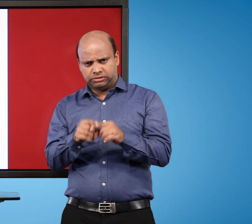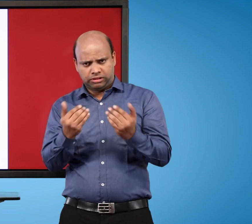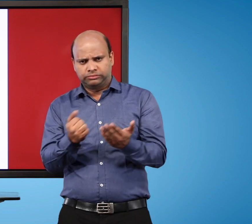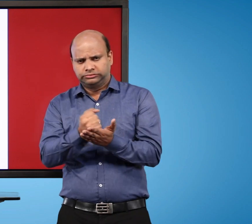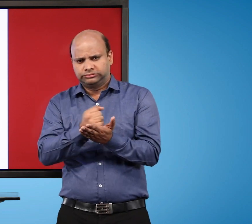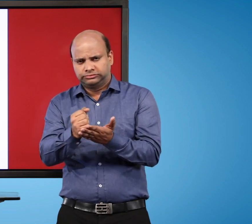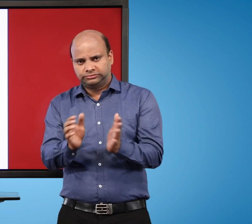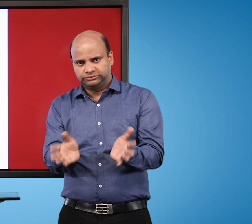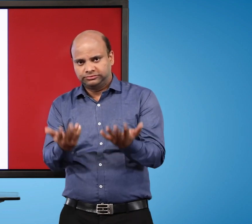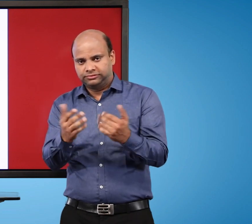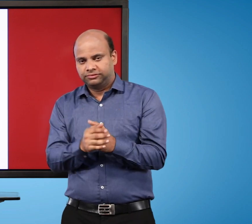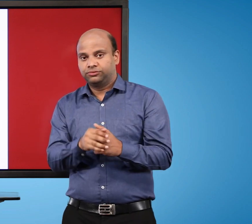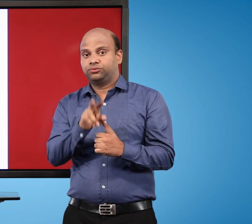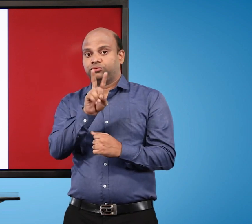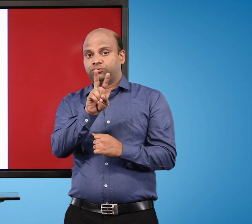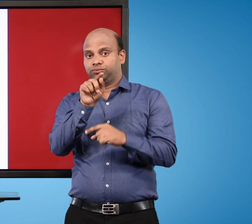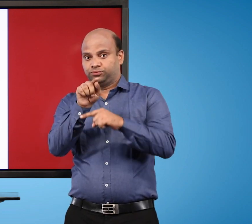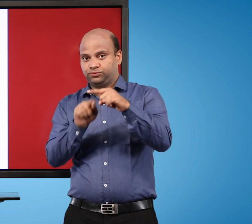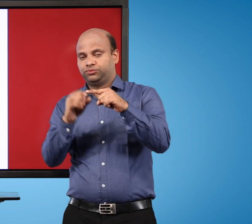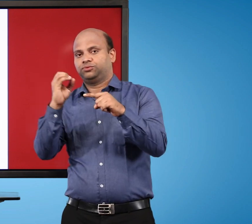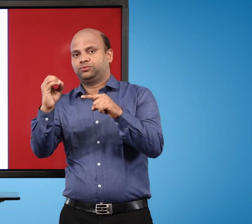Let us now try 2 divided by 0.